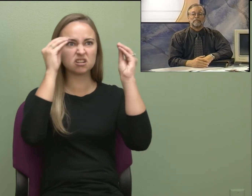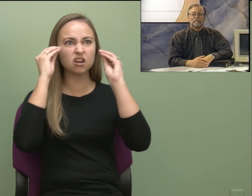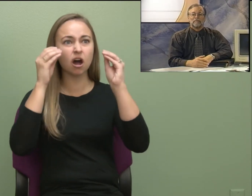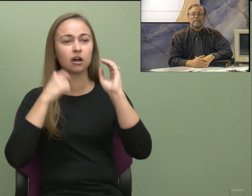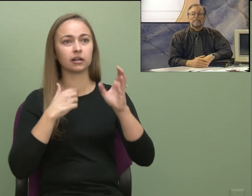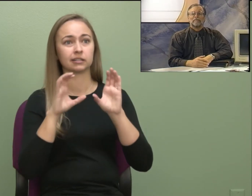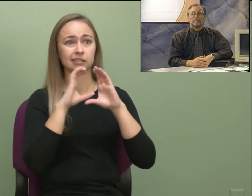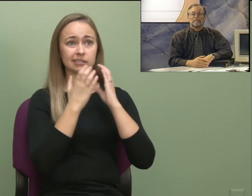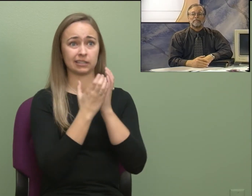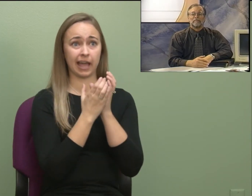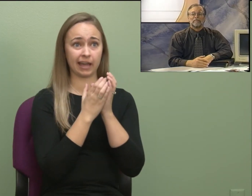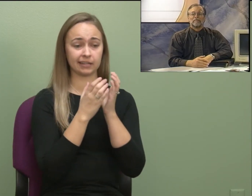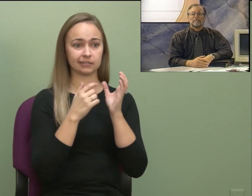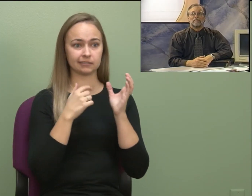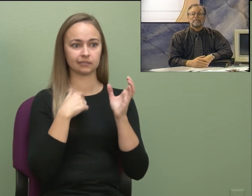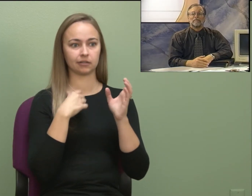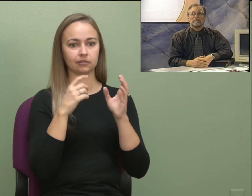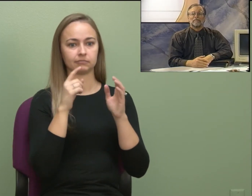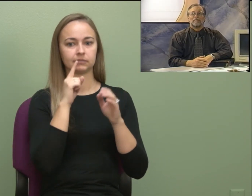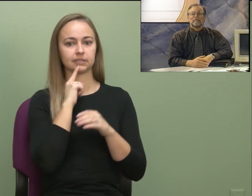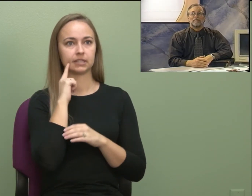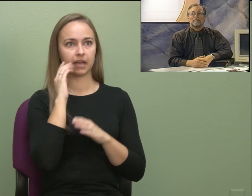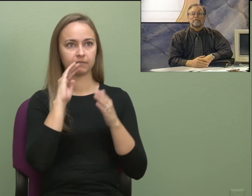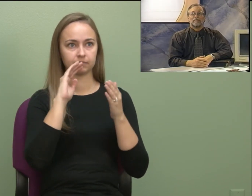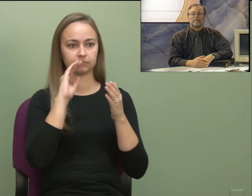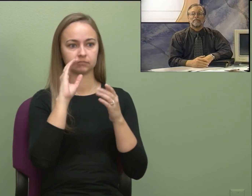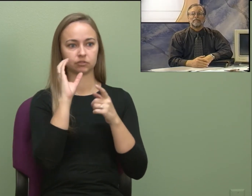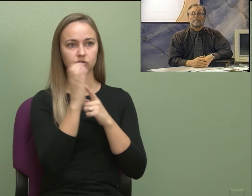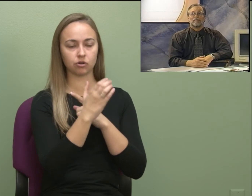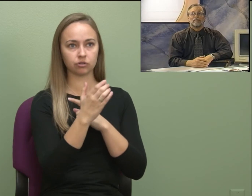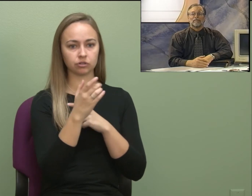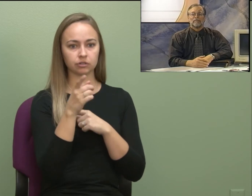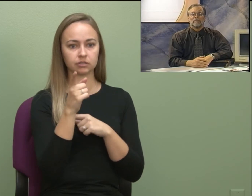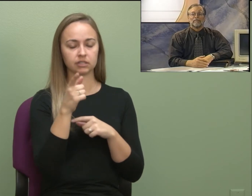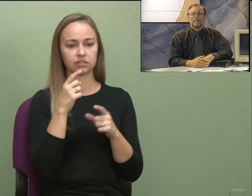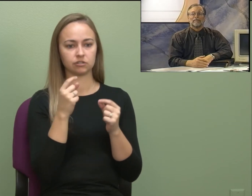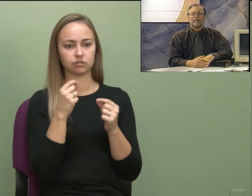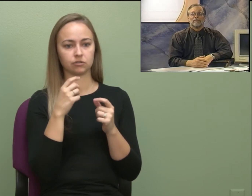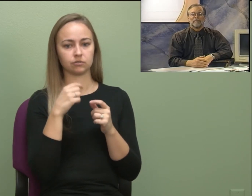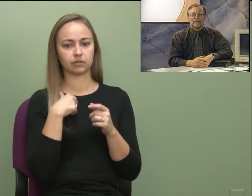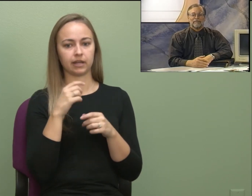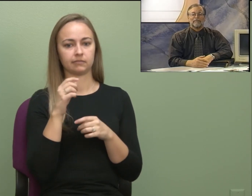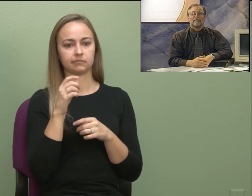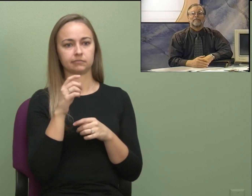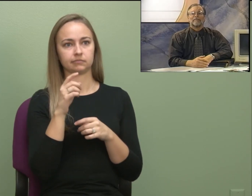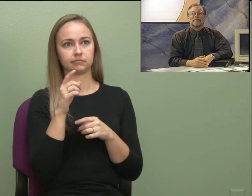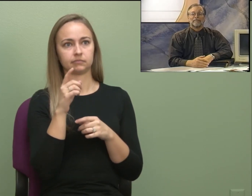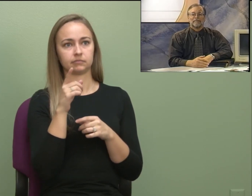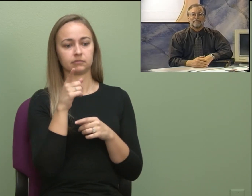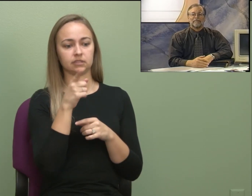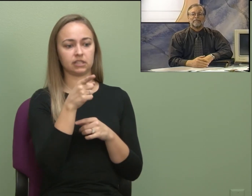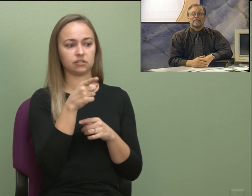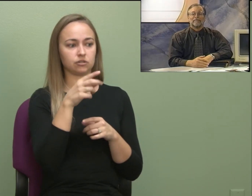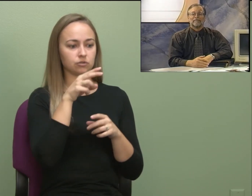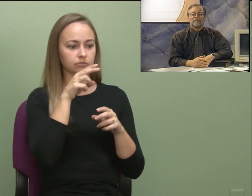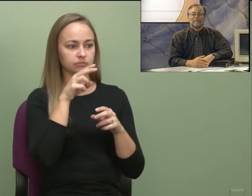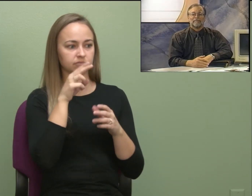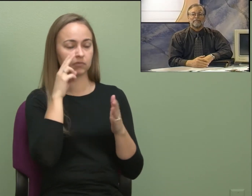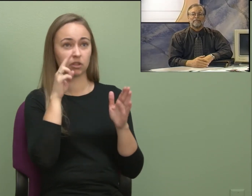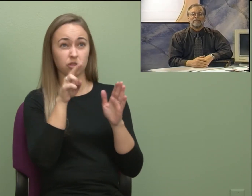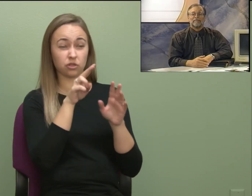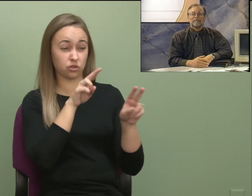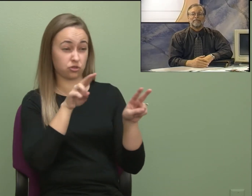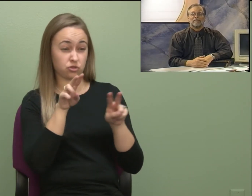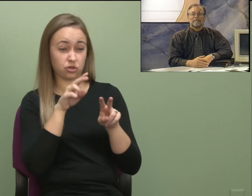using the video remote technology? Have you been able to look at the evaluations for how that class